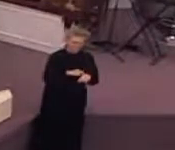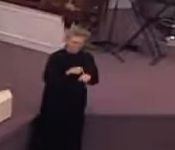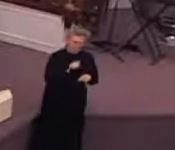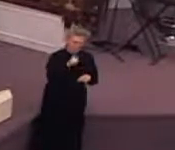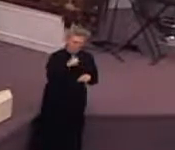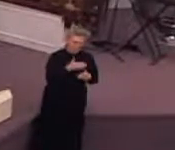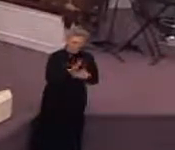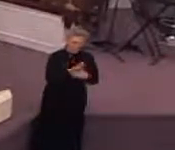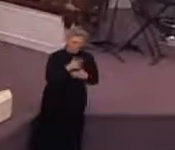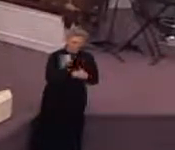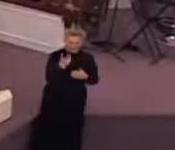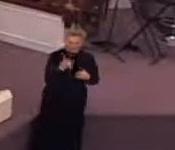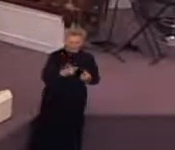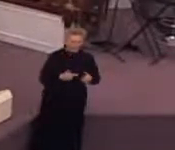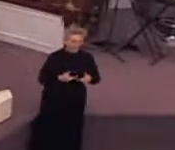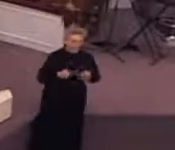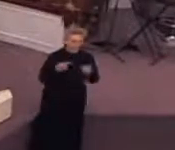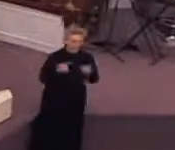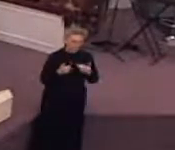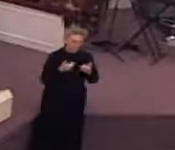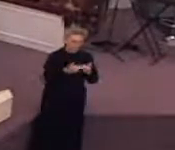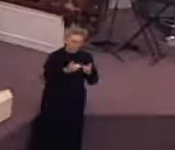schedules.